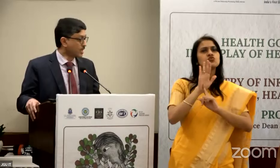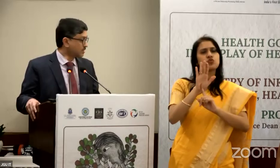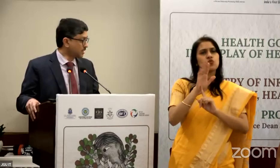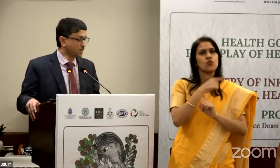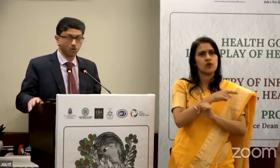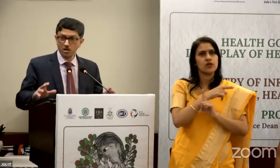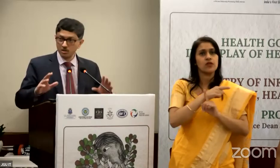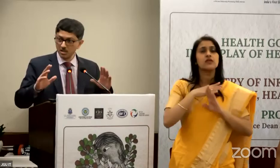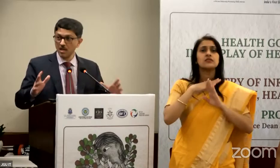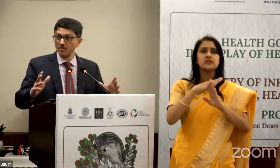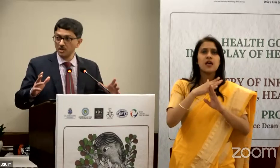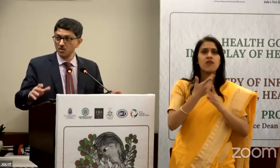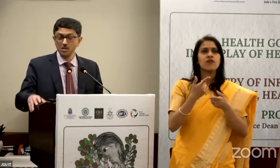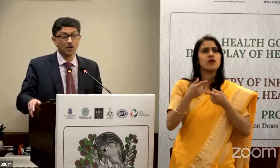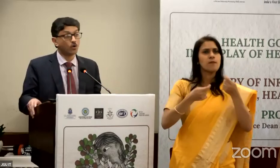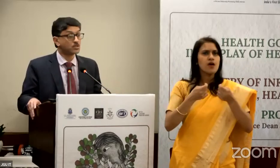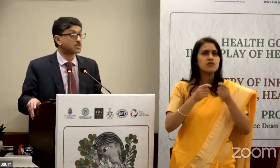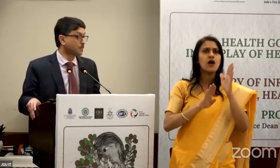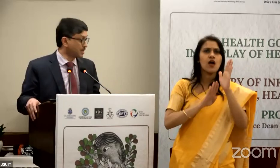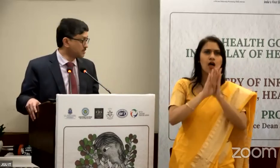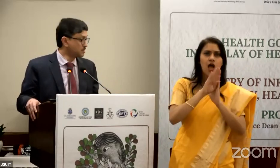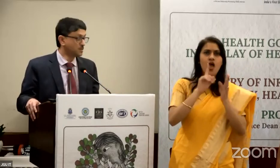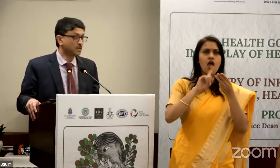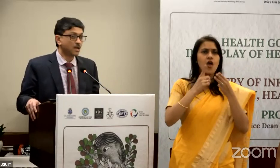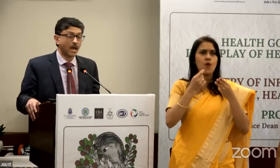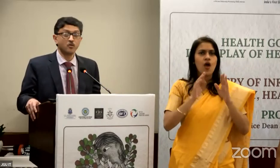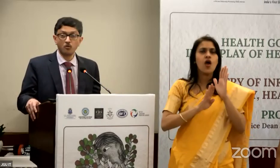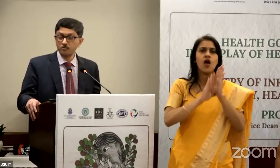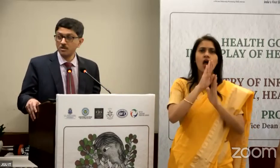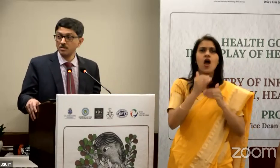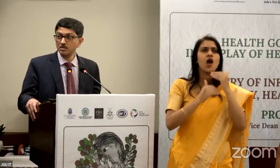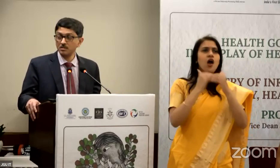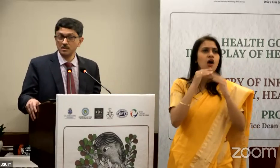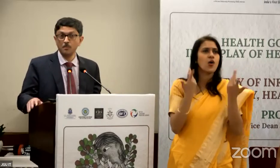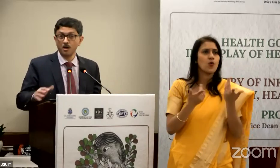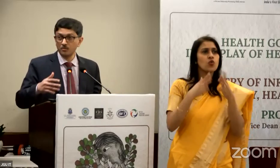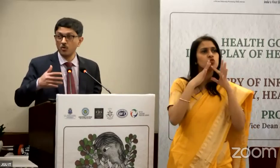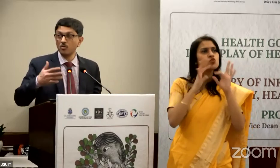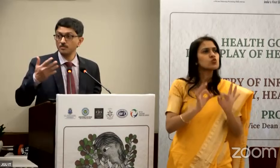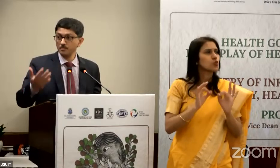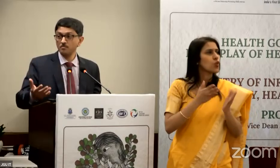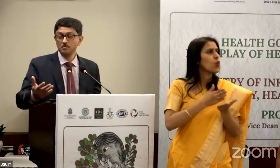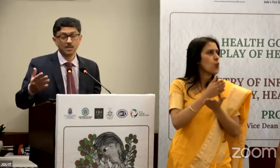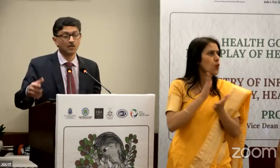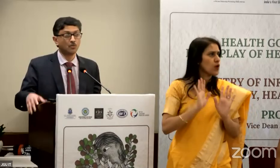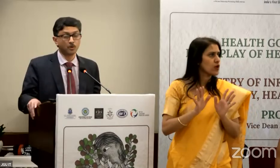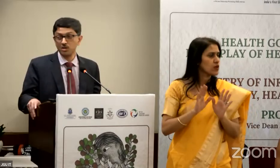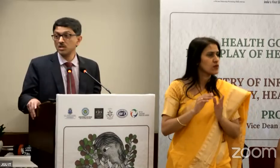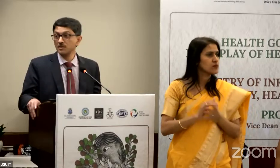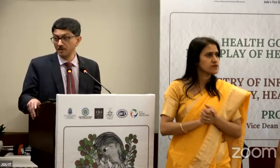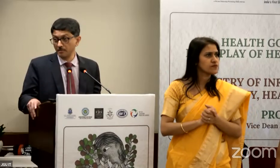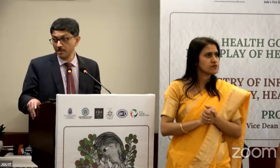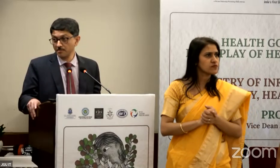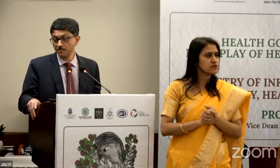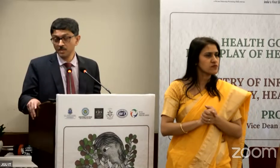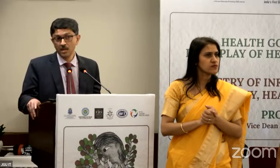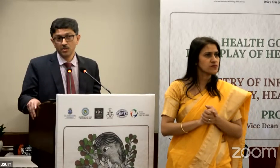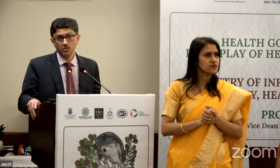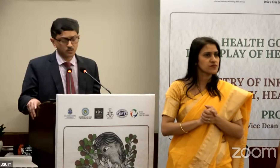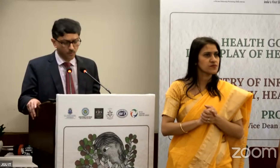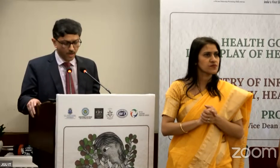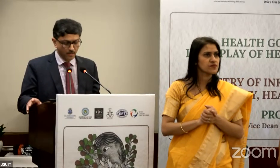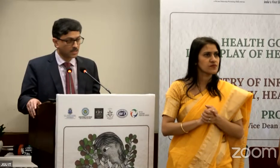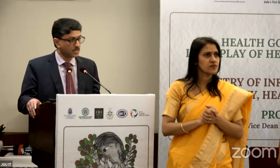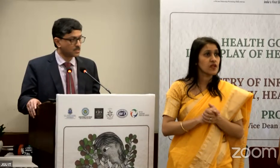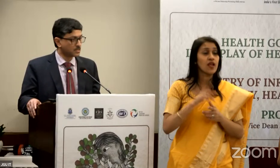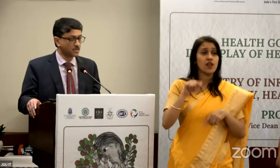who can really look into these kind of issues in a holistic manner and offer the path for, progressive development. So